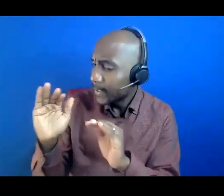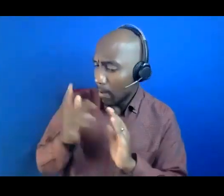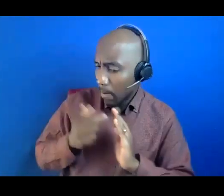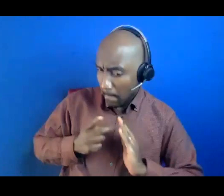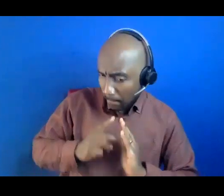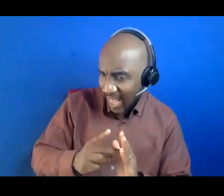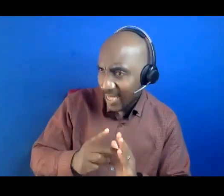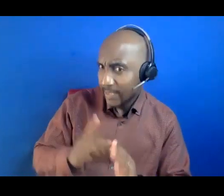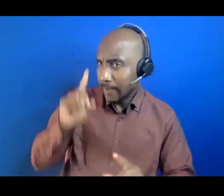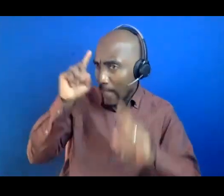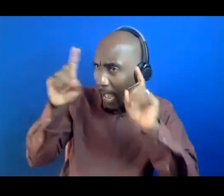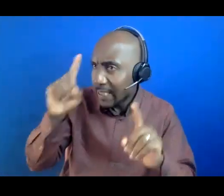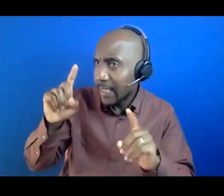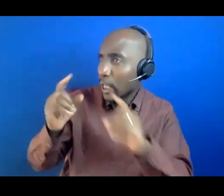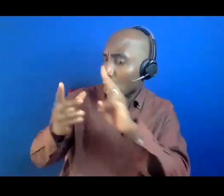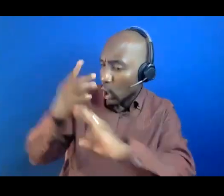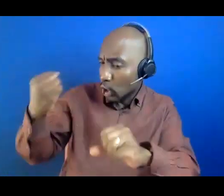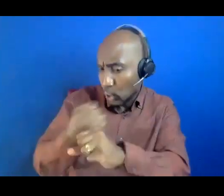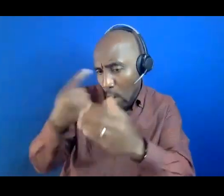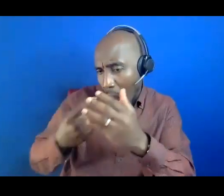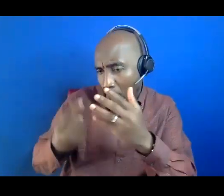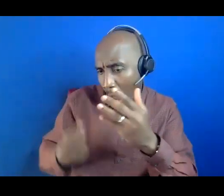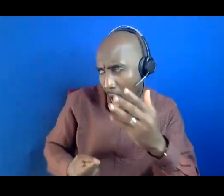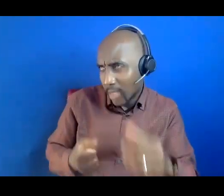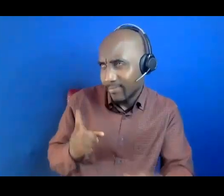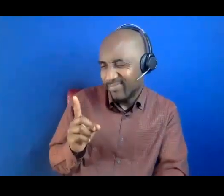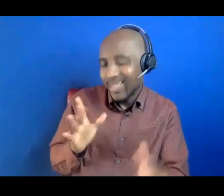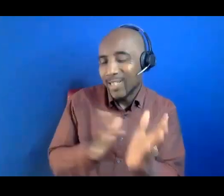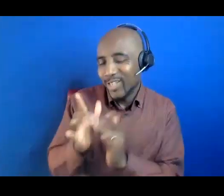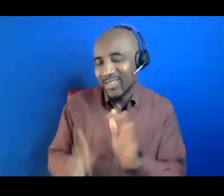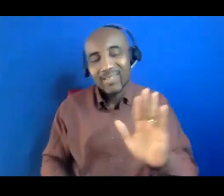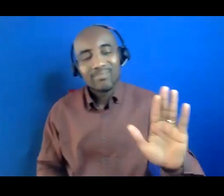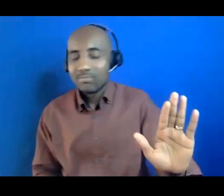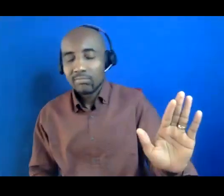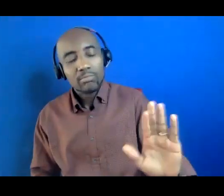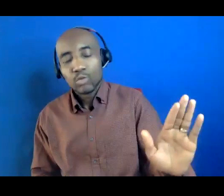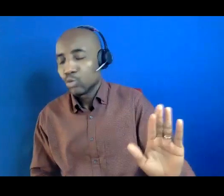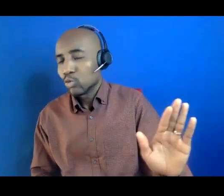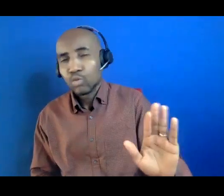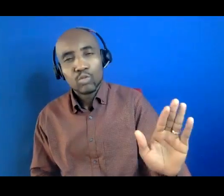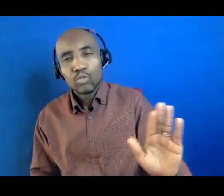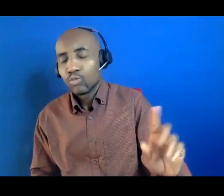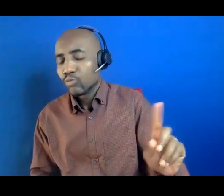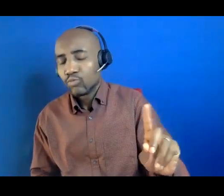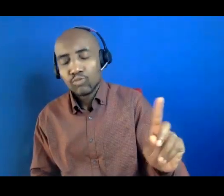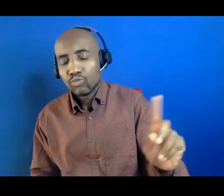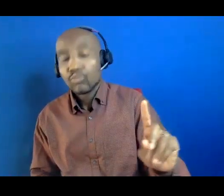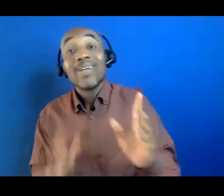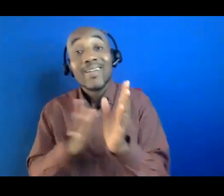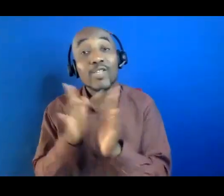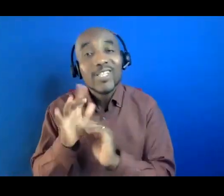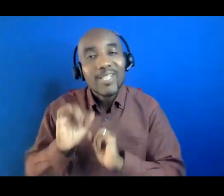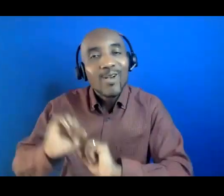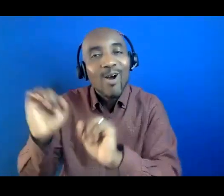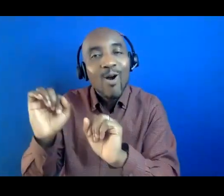they wanted God to do. And Jesus had other ideas in mind. Jesus has his own plans